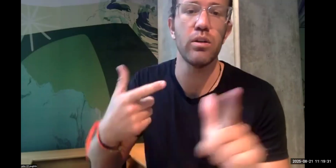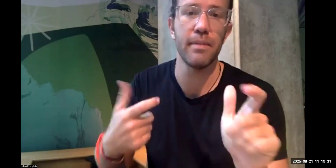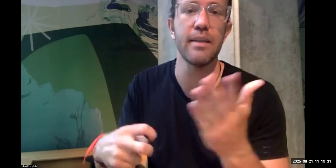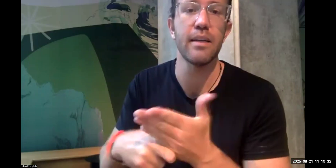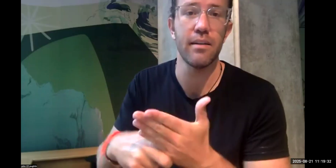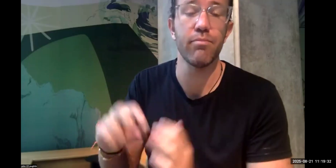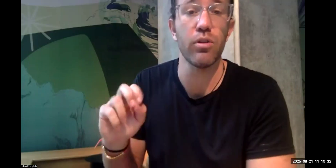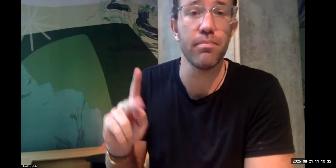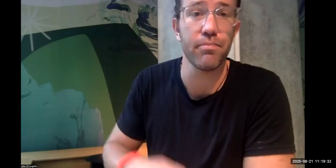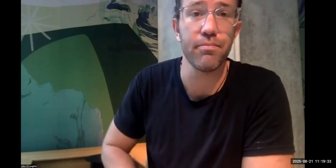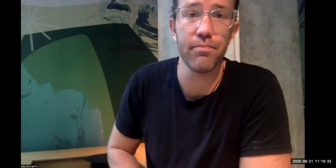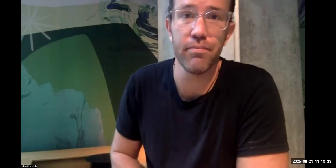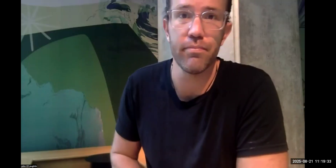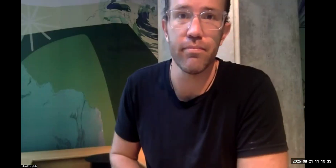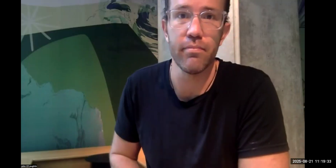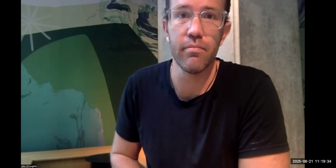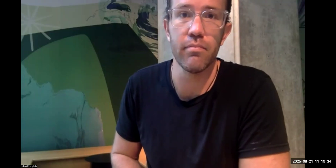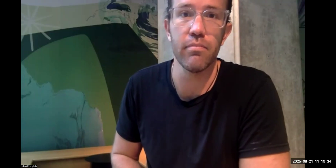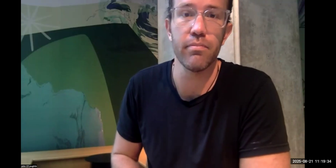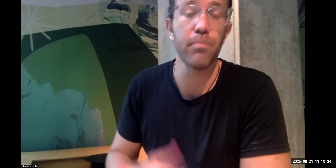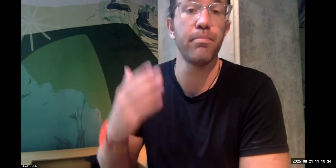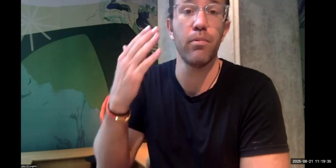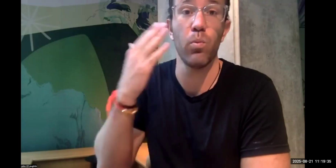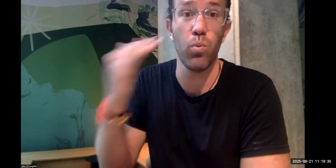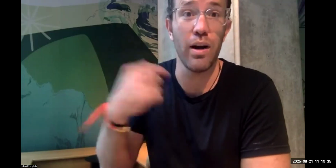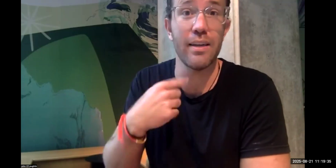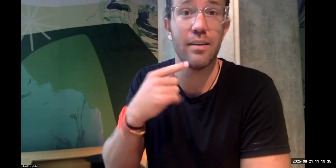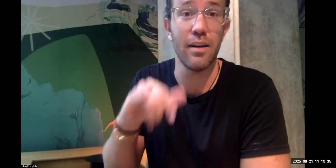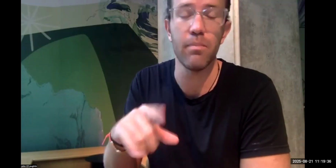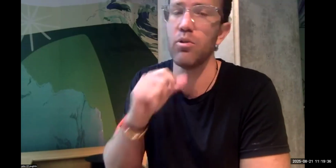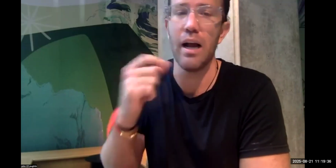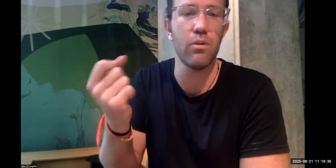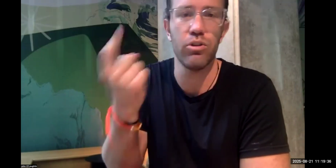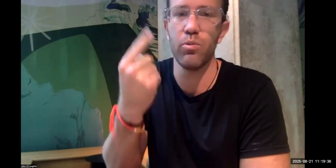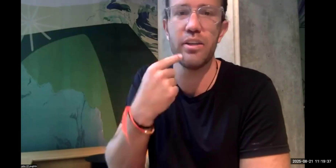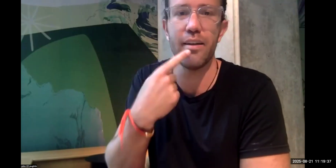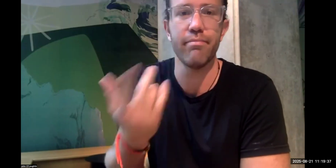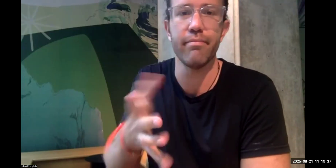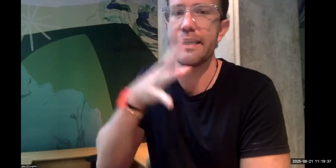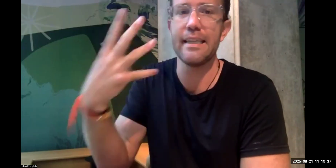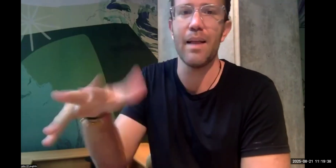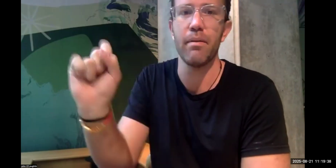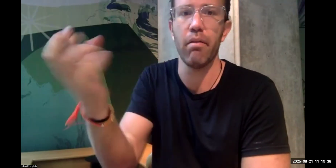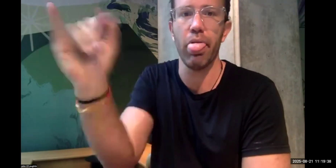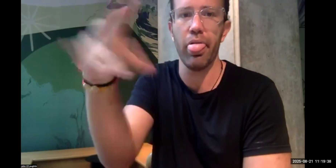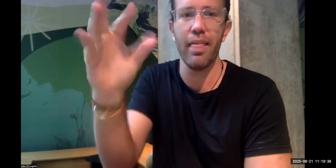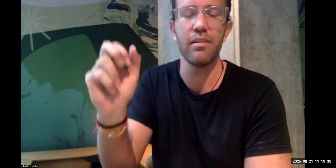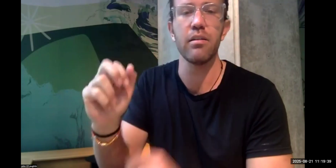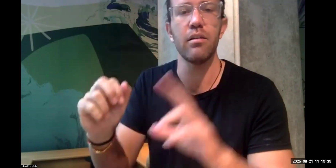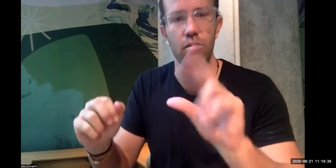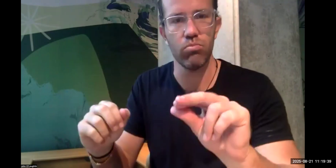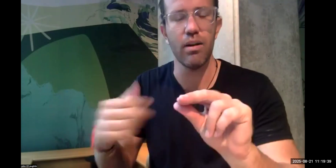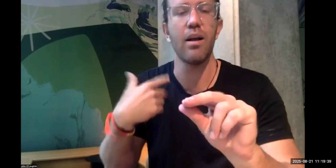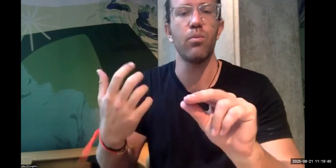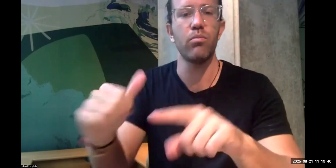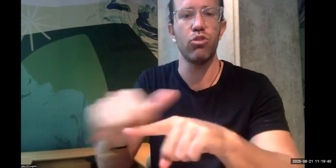quickly, I'm going to be giving you a speeding ticket, just so you know. And the reason why I say that is because I'm not going to